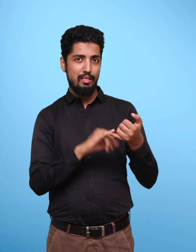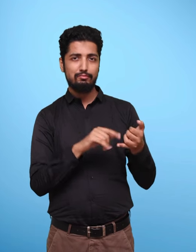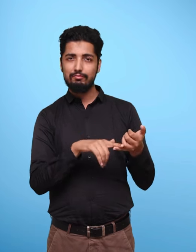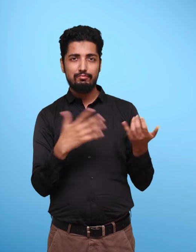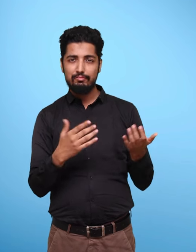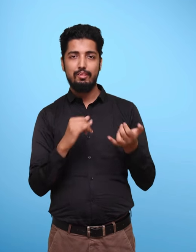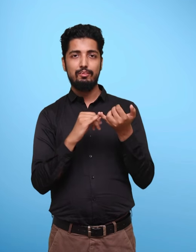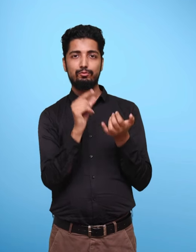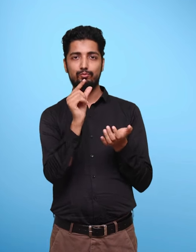S is for sun.